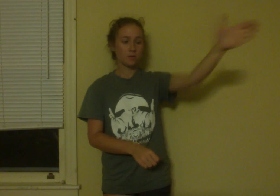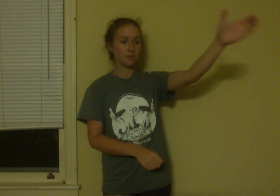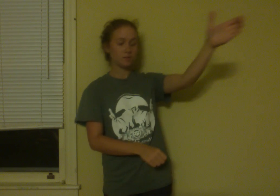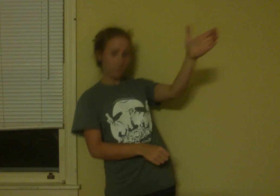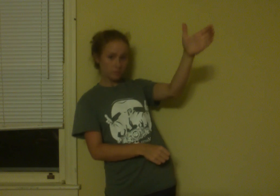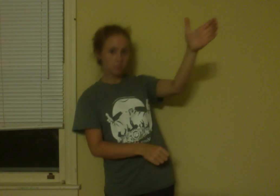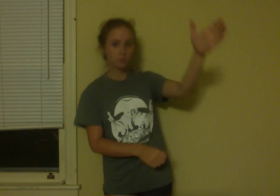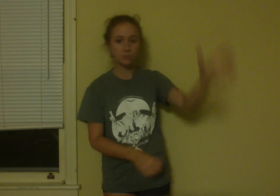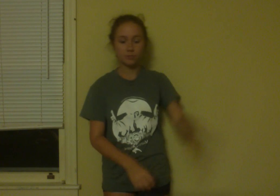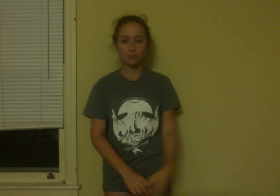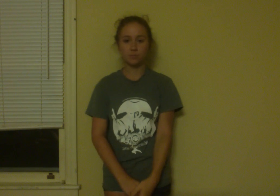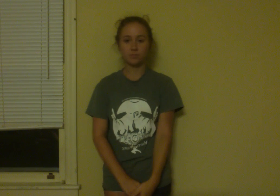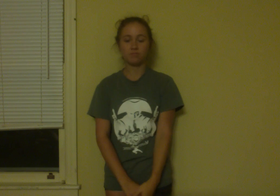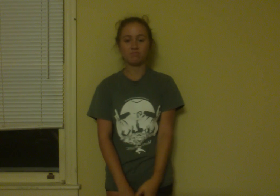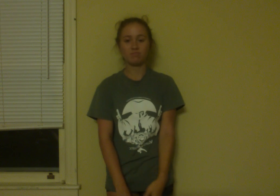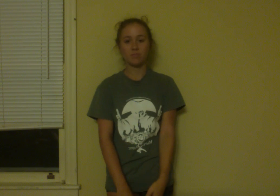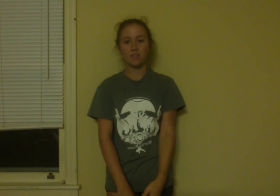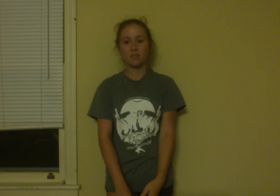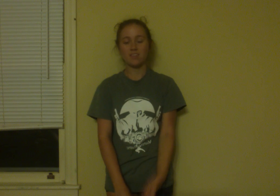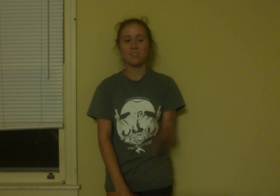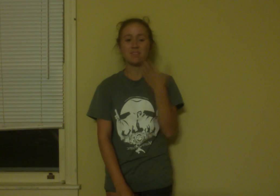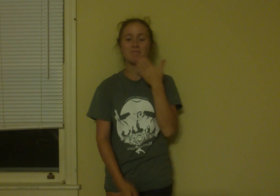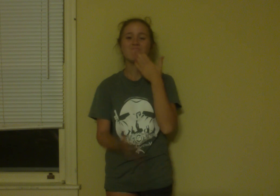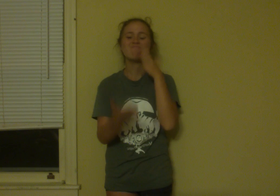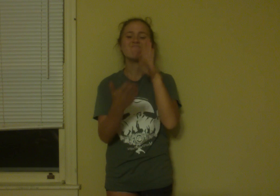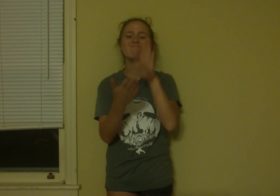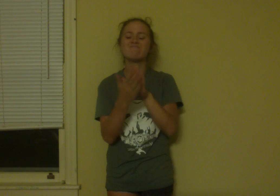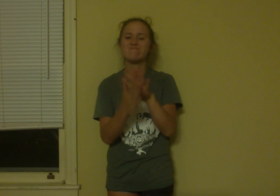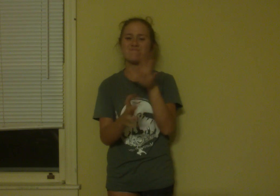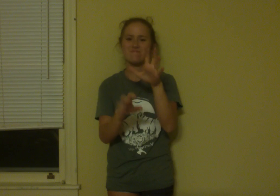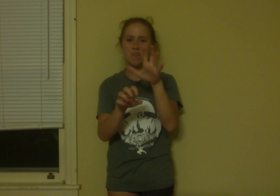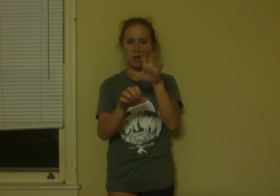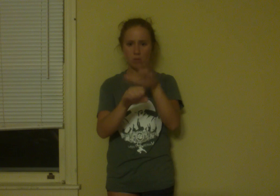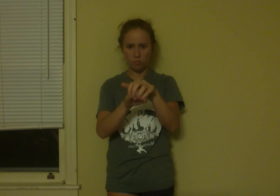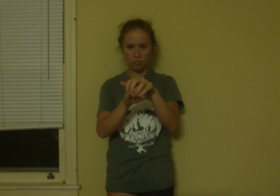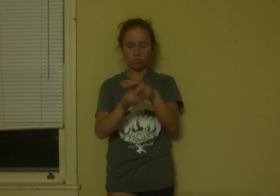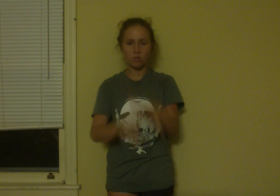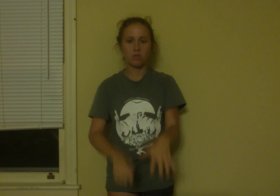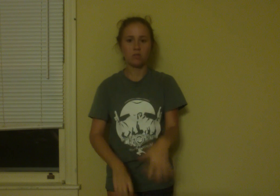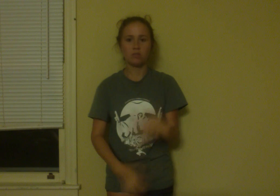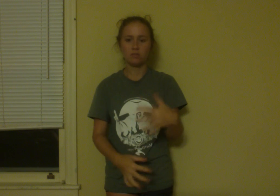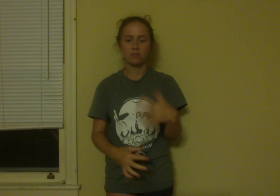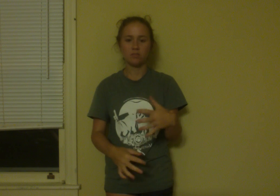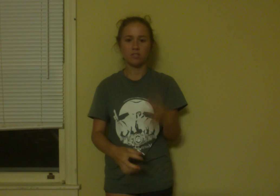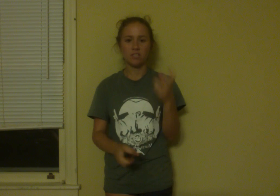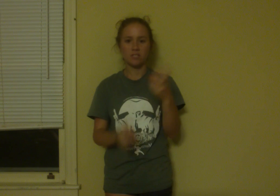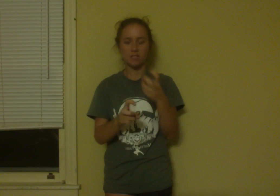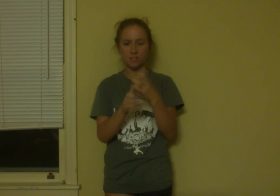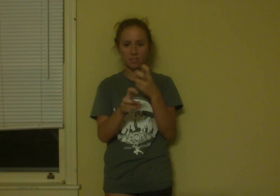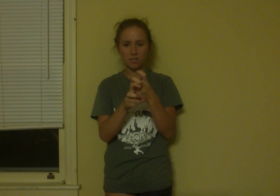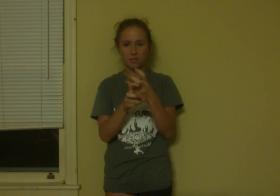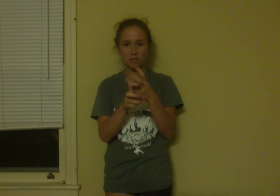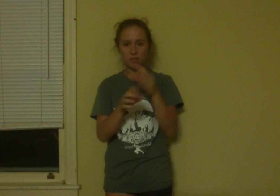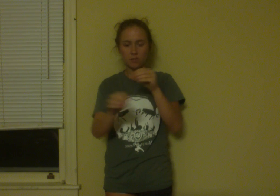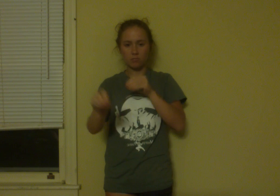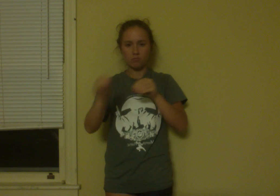You take this really crappy peanut hold, readjust your body, and you make this super big span